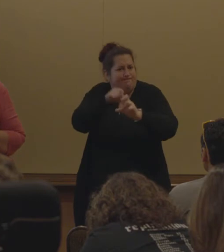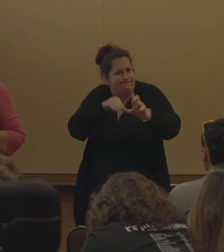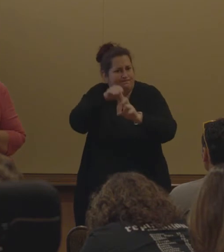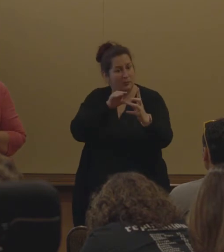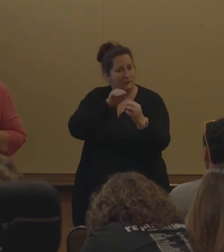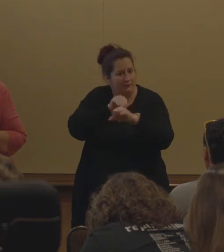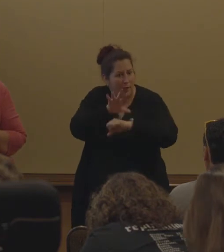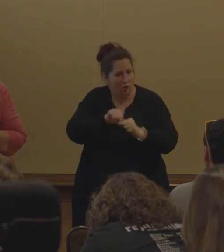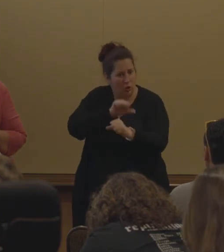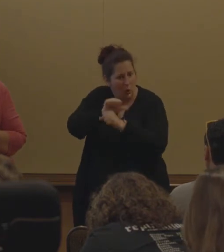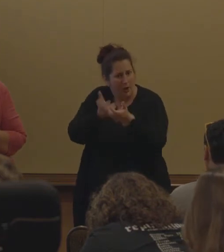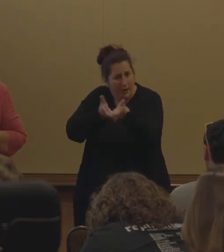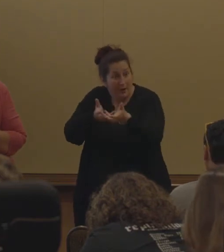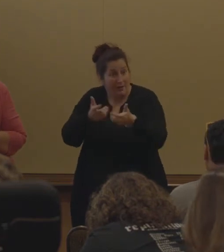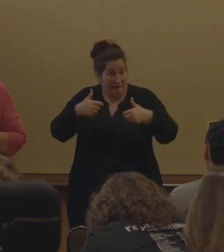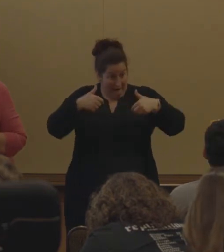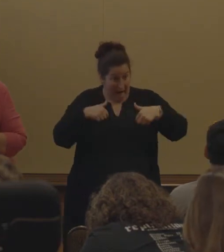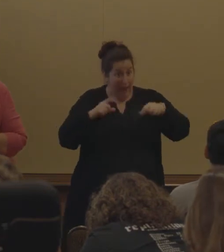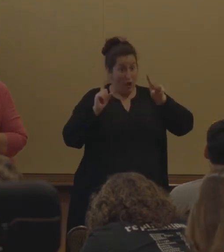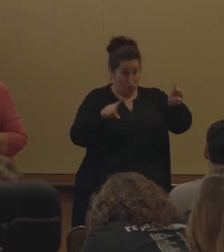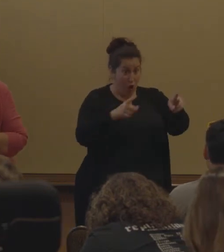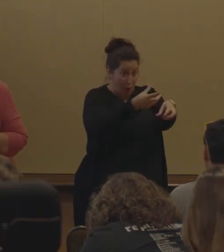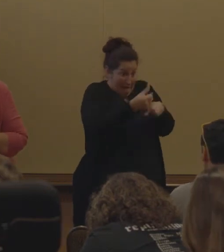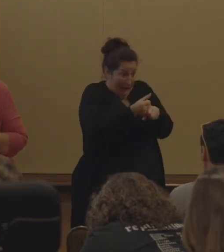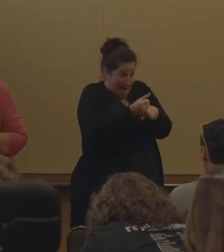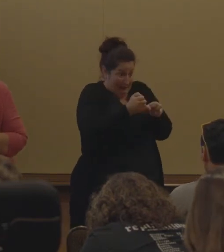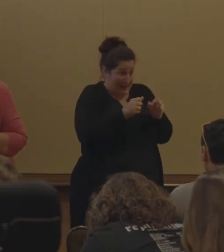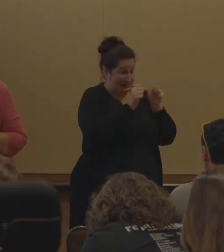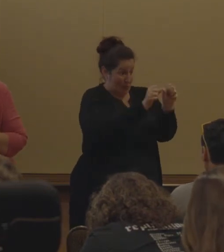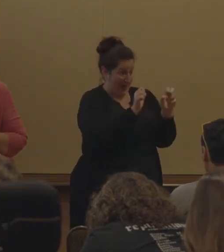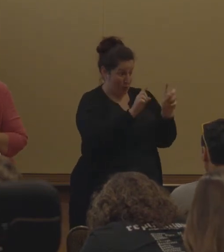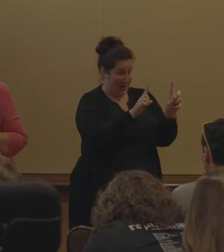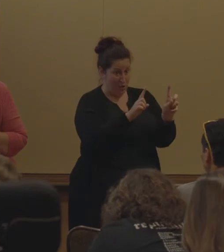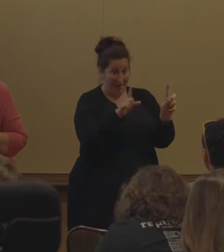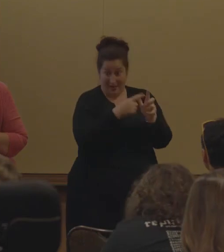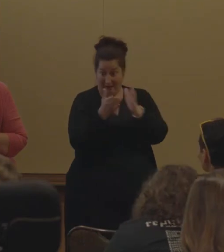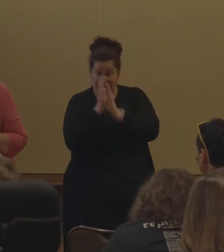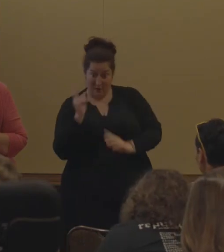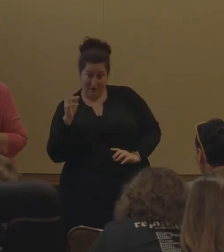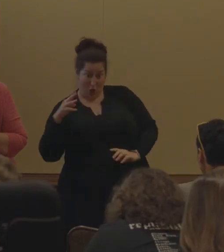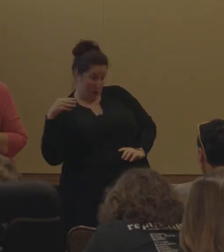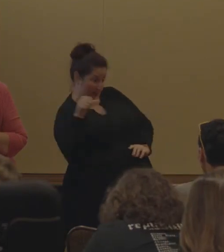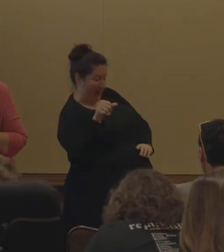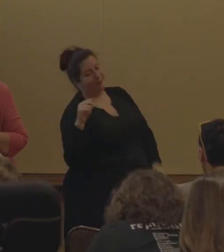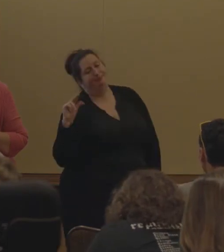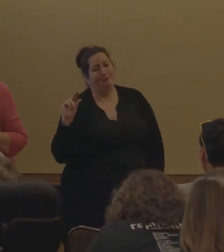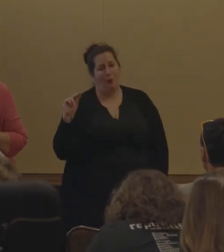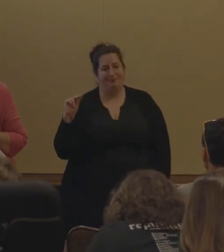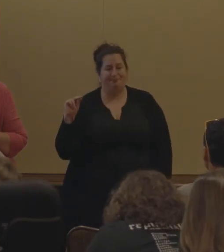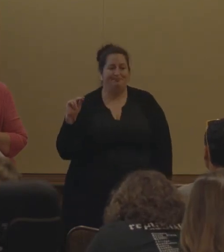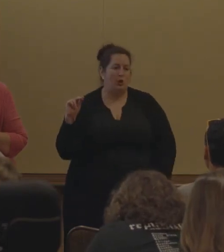working with her? Can I go out and secure the continuing education for him and ask for VR to pay for it, or how does that work?